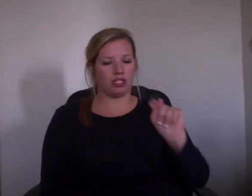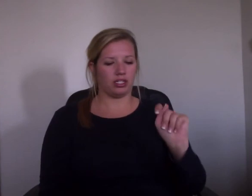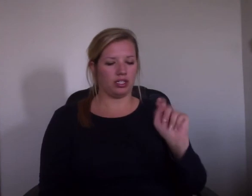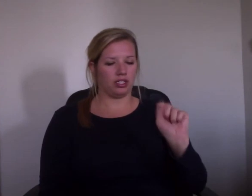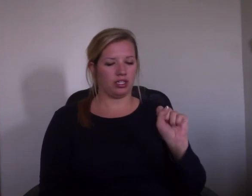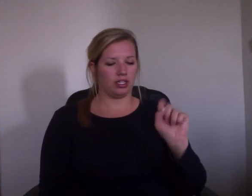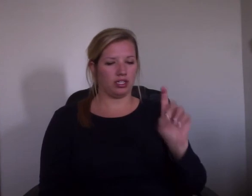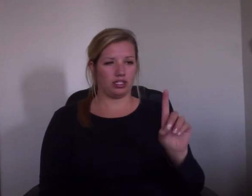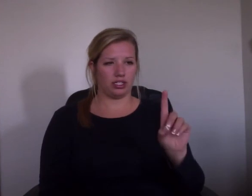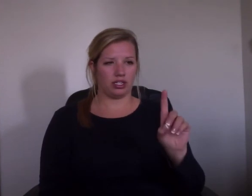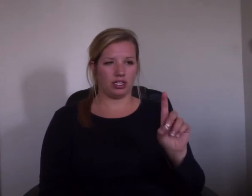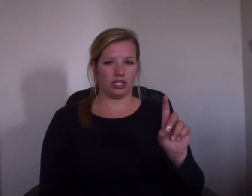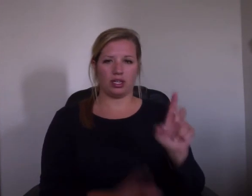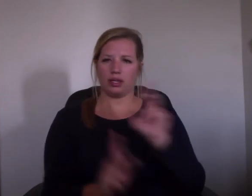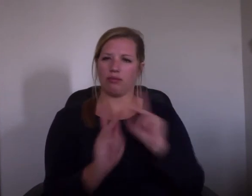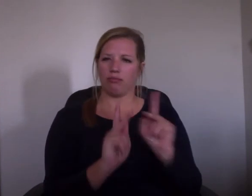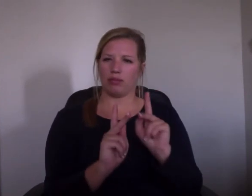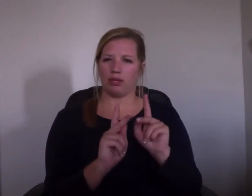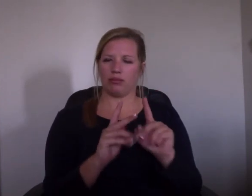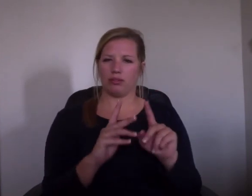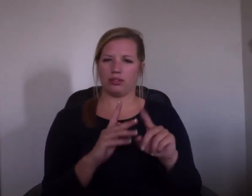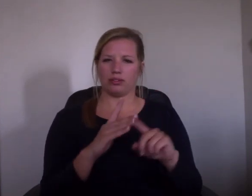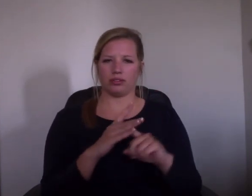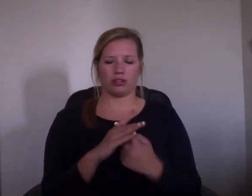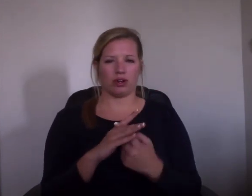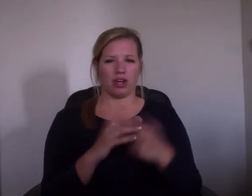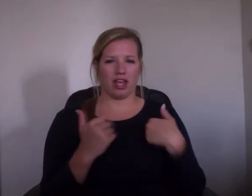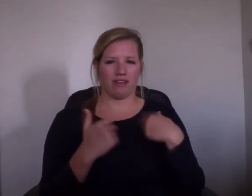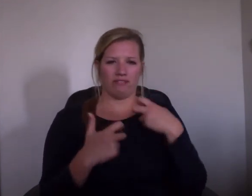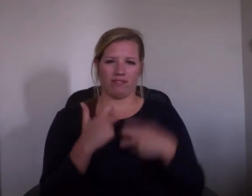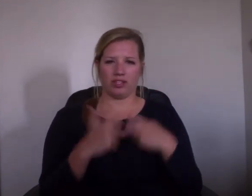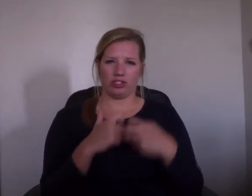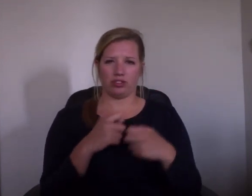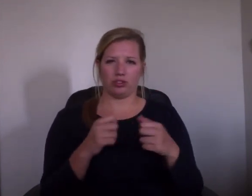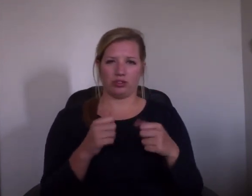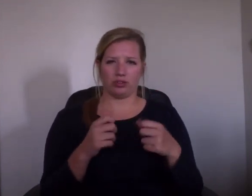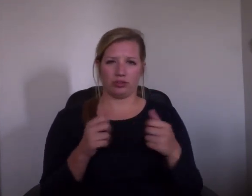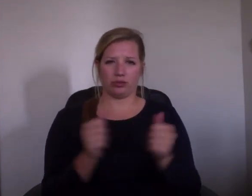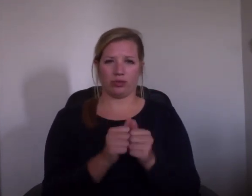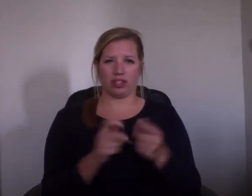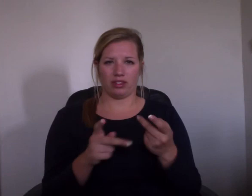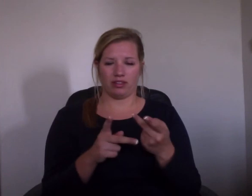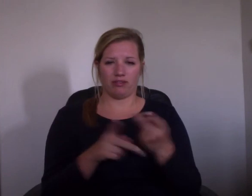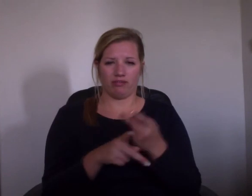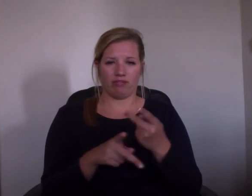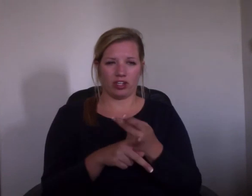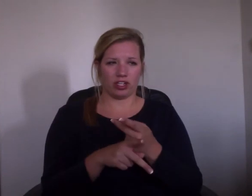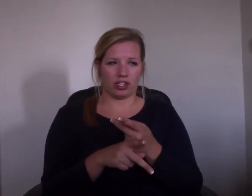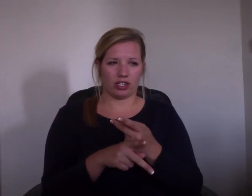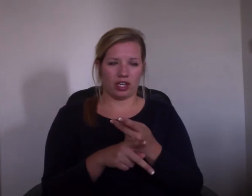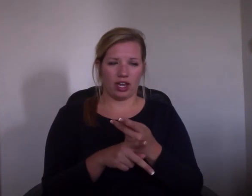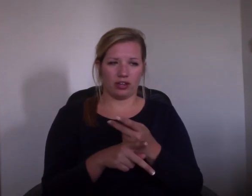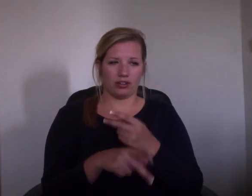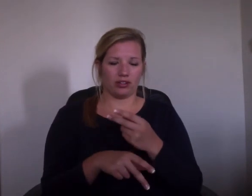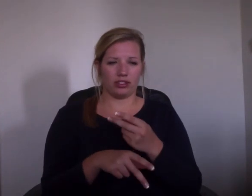coping with the horror of combat they experienced, and this starts to make international and national news in the United